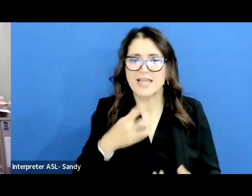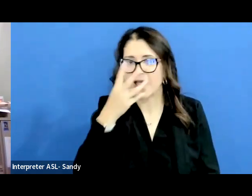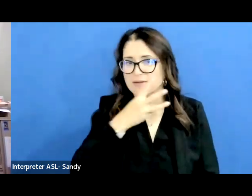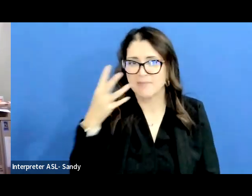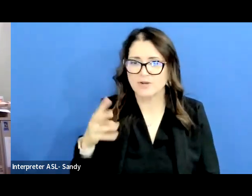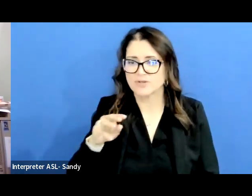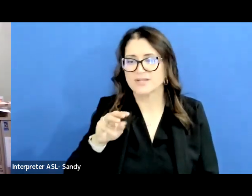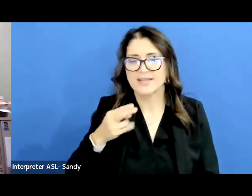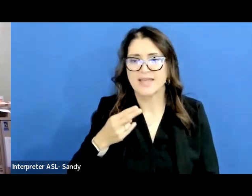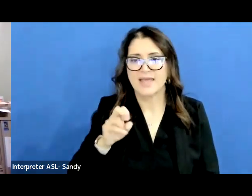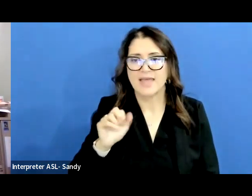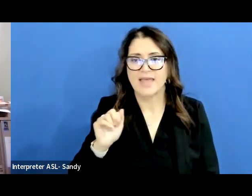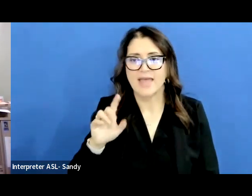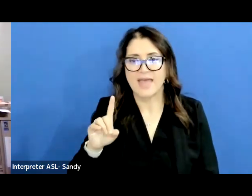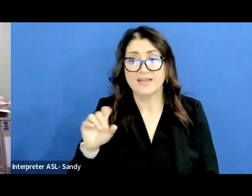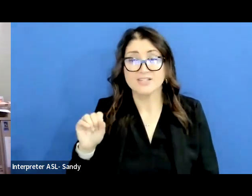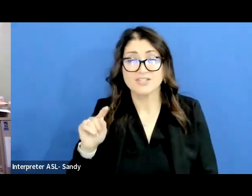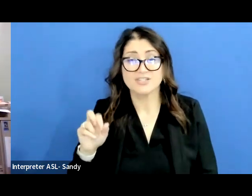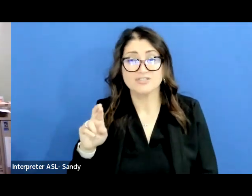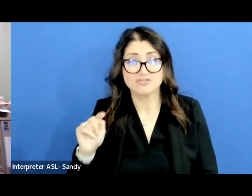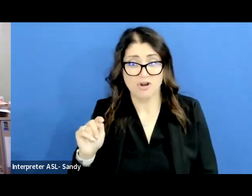went and we worked with this